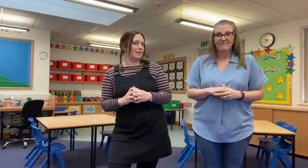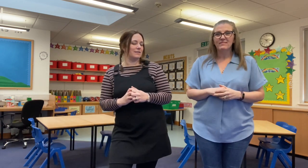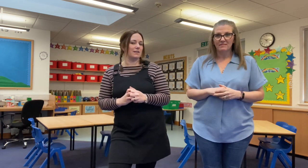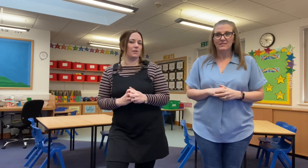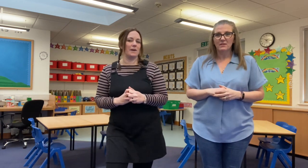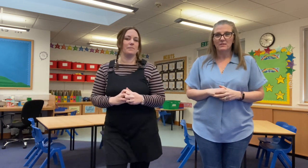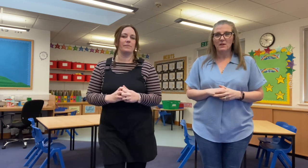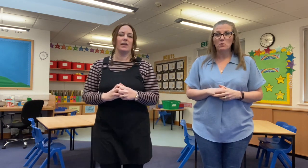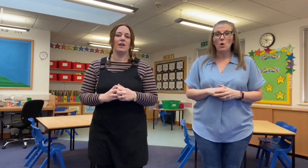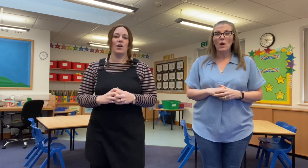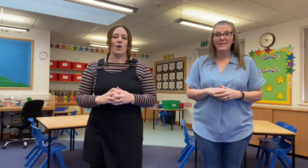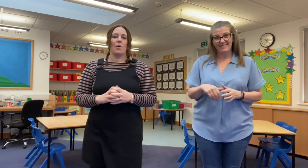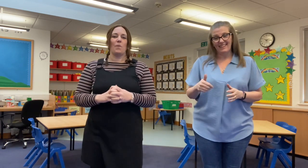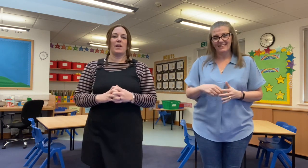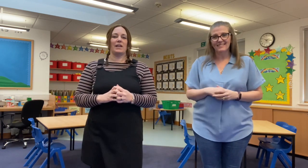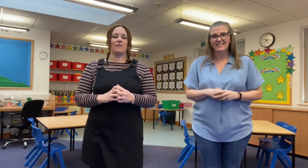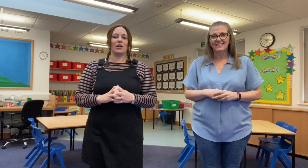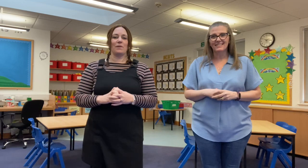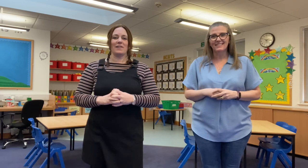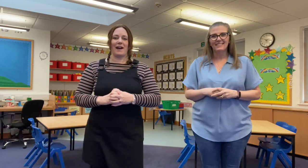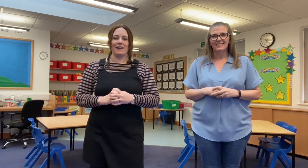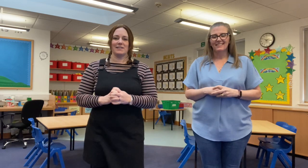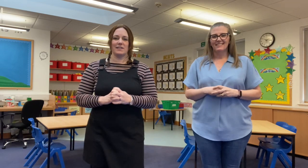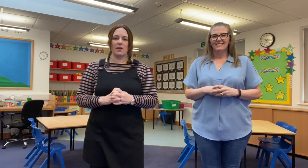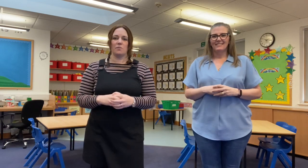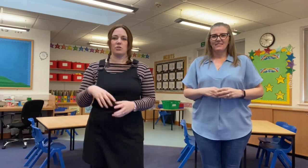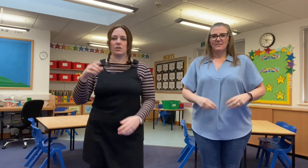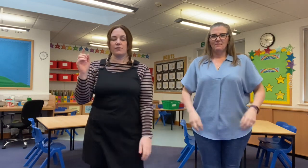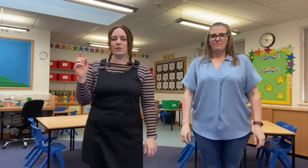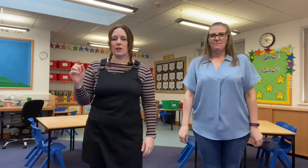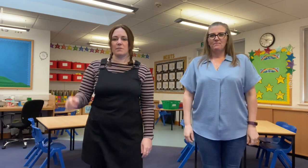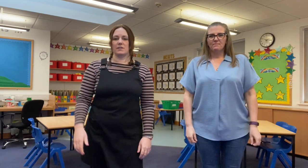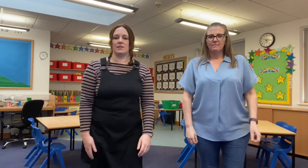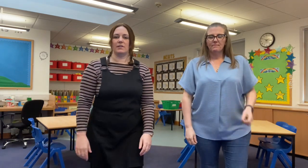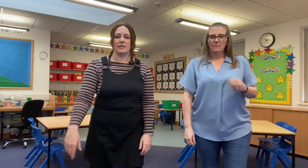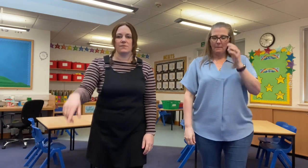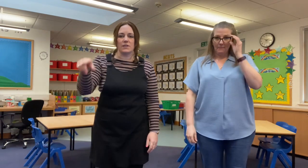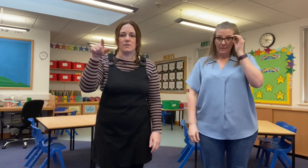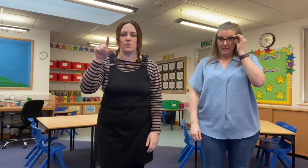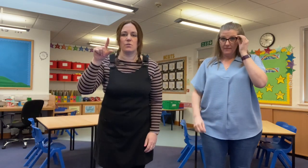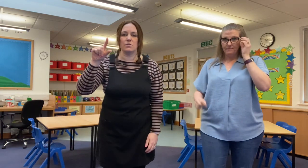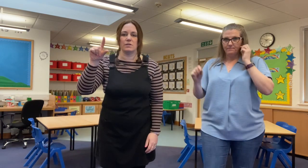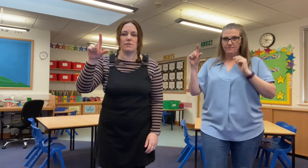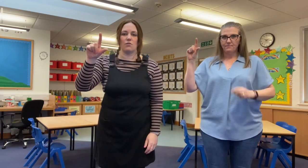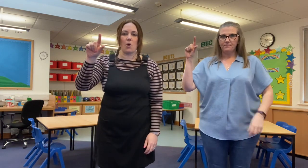So we're going to have a go at that. We'll just go through a couple of the signs first of all. So you've got